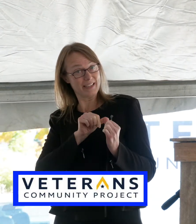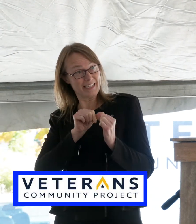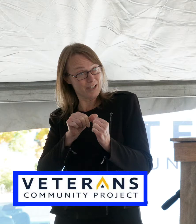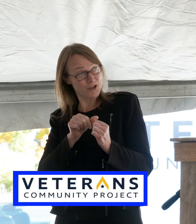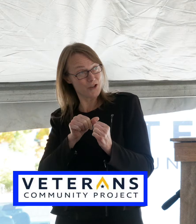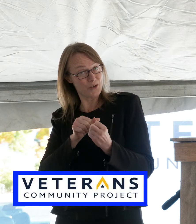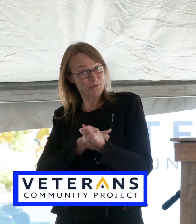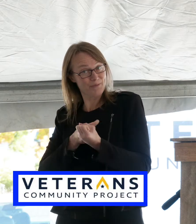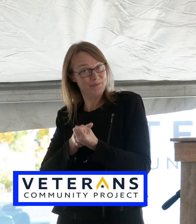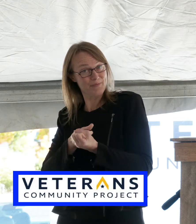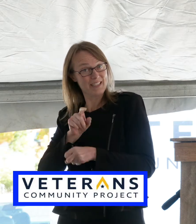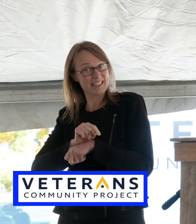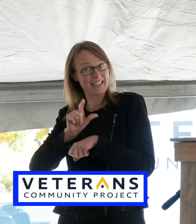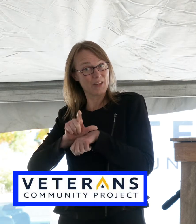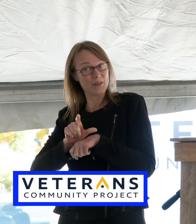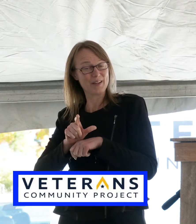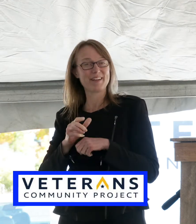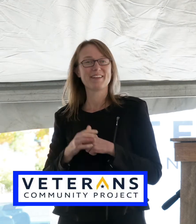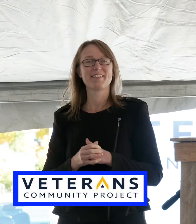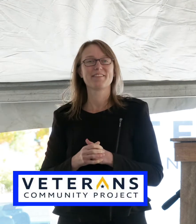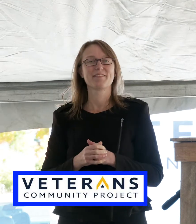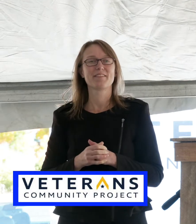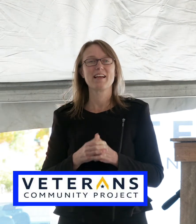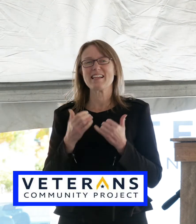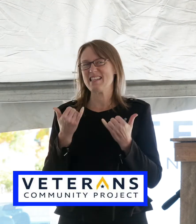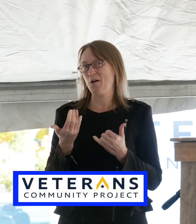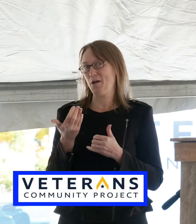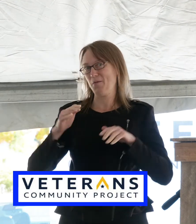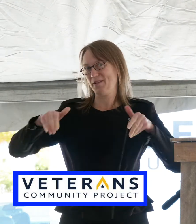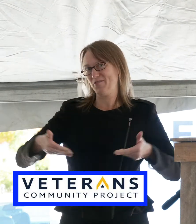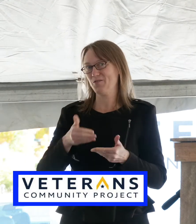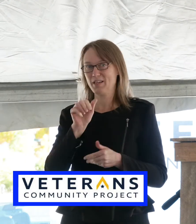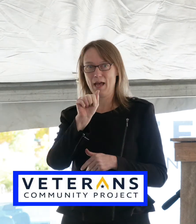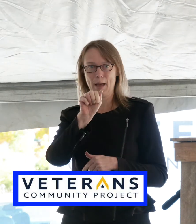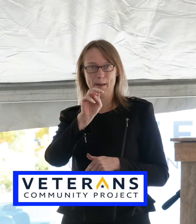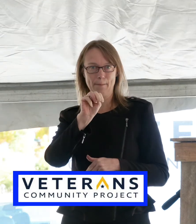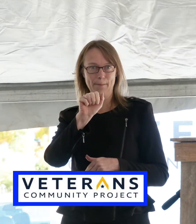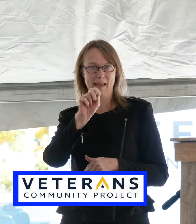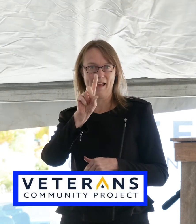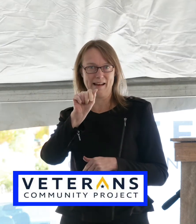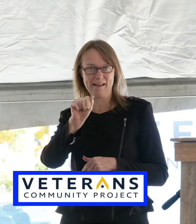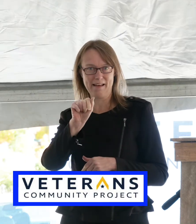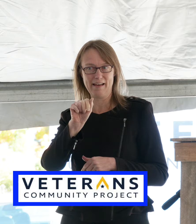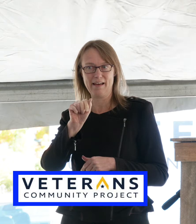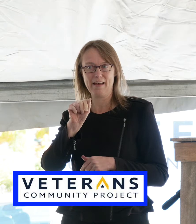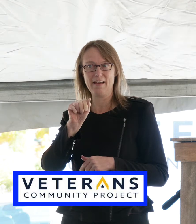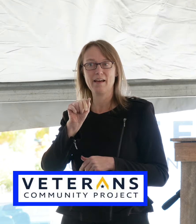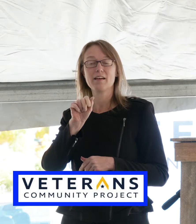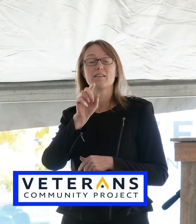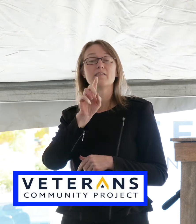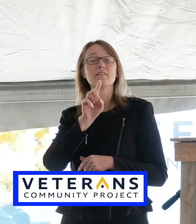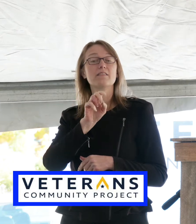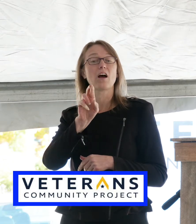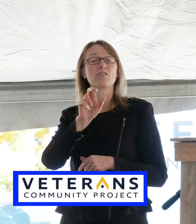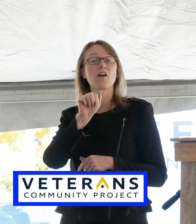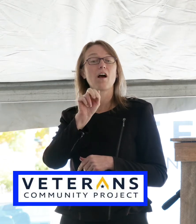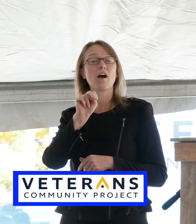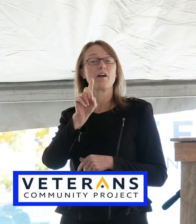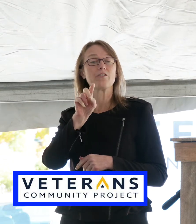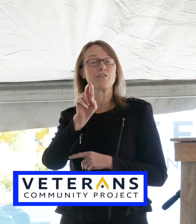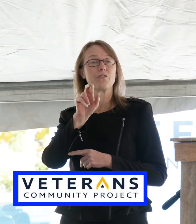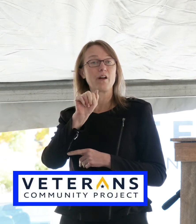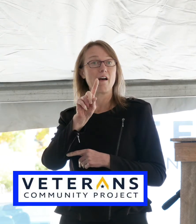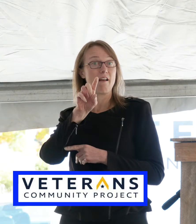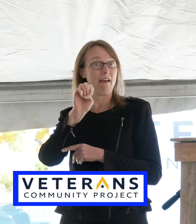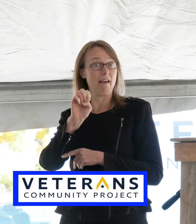joined by Dr. Amanda Andrade, the Chief People Officer for Veterans United Home Loans. Dr. Andrade is responsible for supporting the